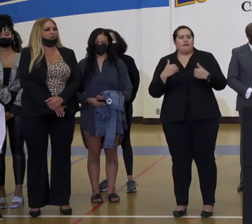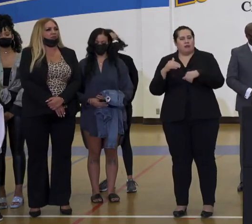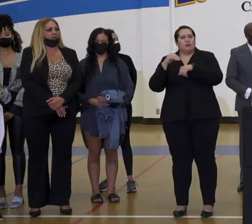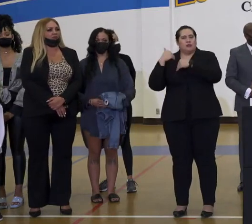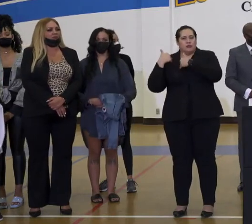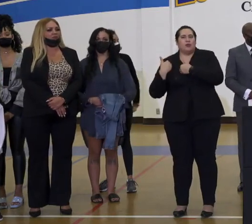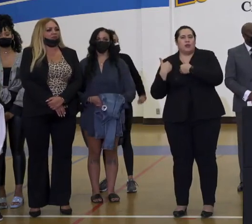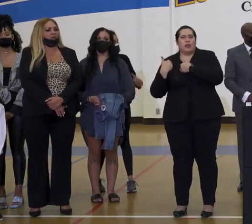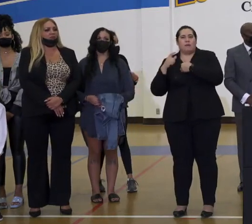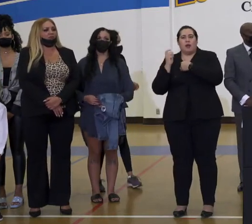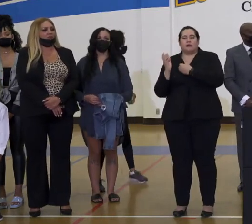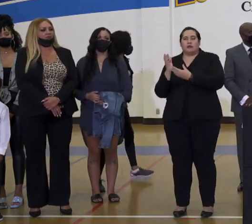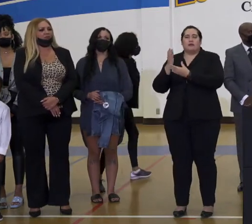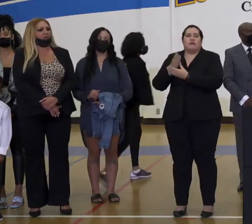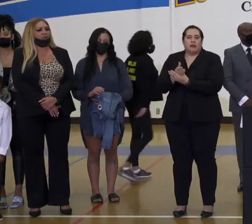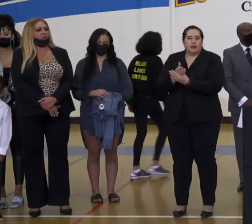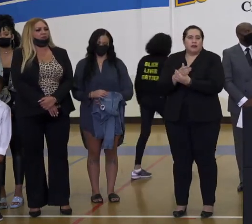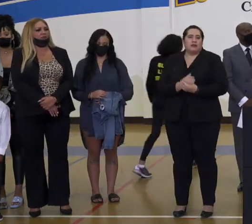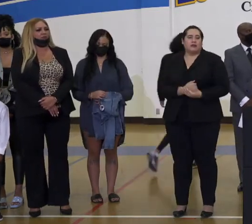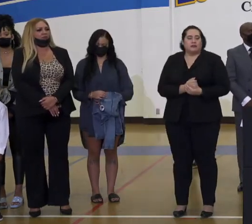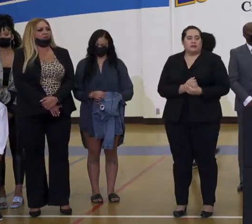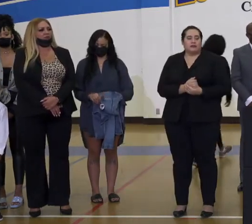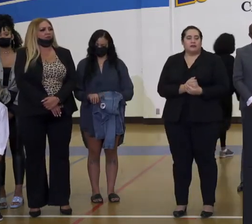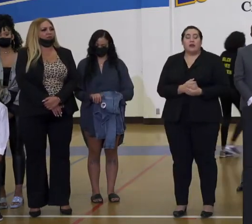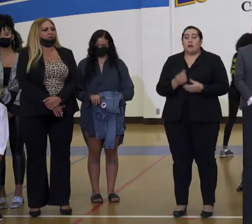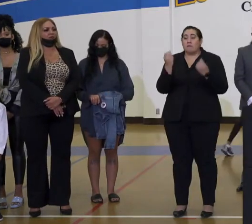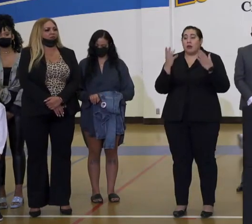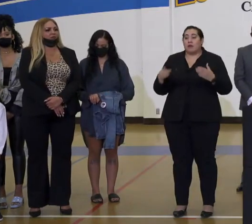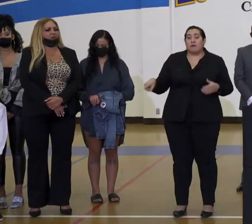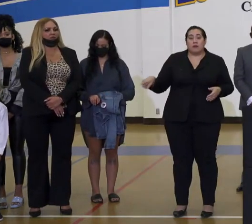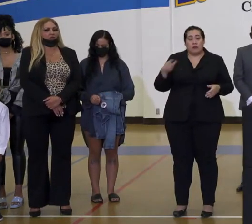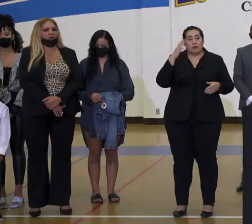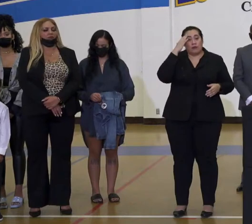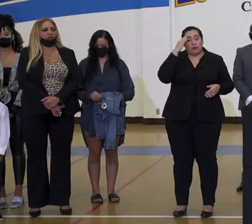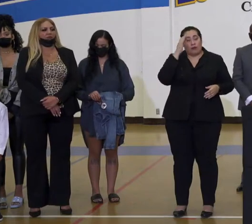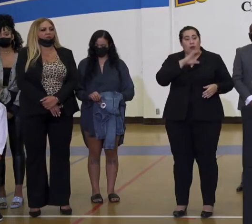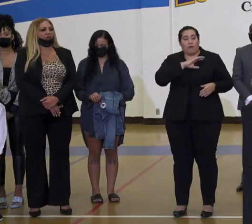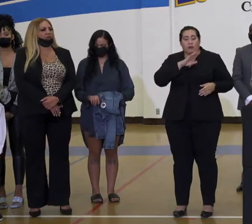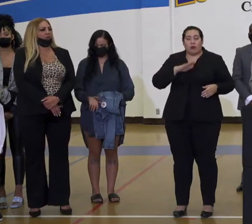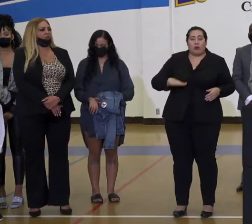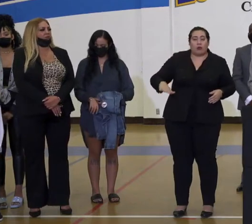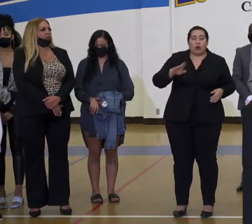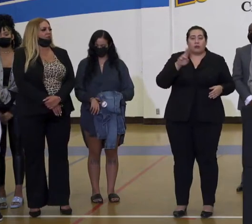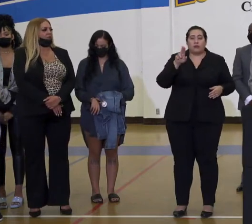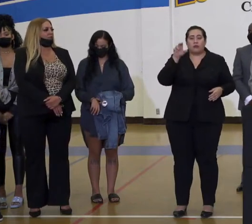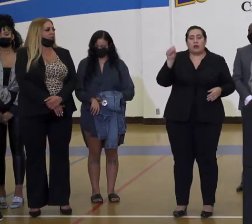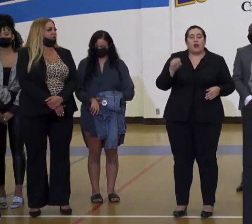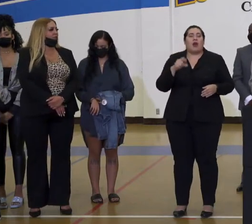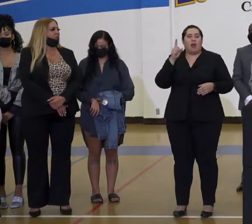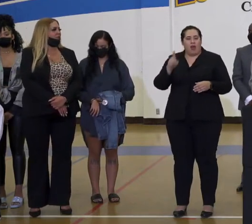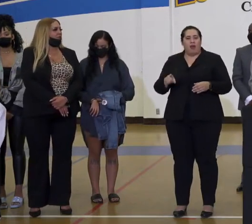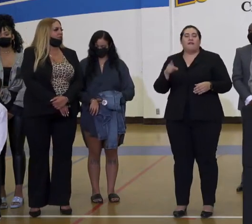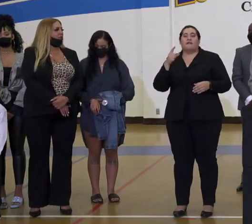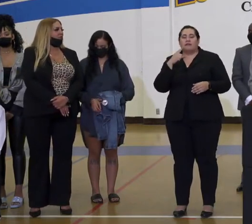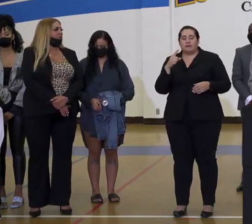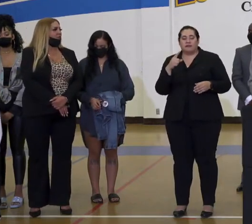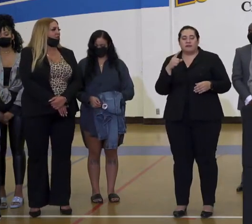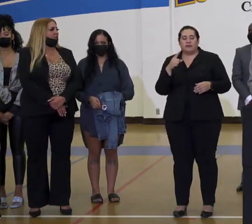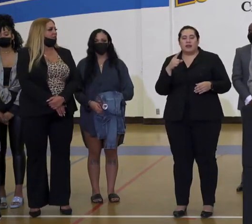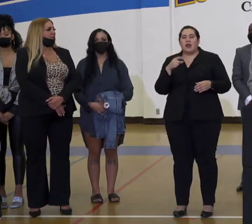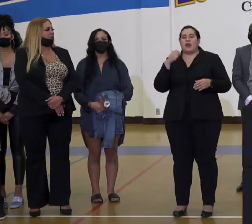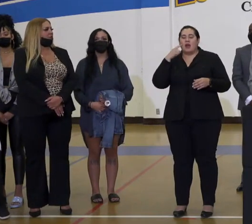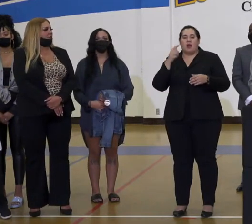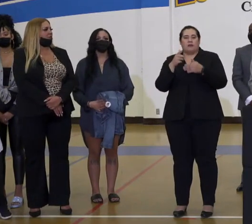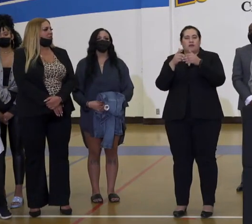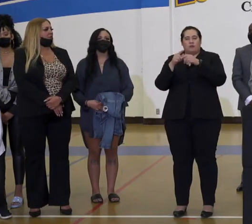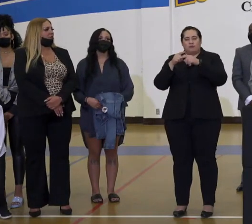duty to intervene. As many of you know, law enforcement across the country have condemned the actions of the